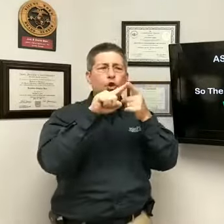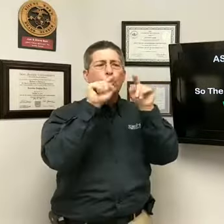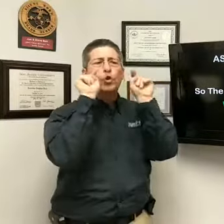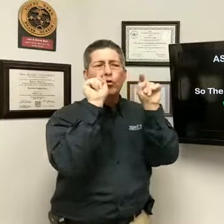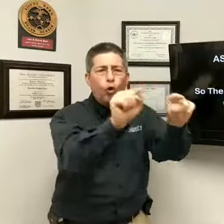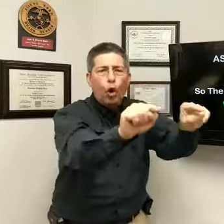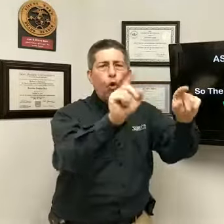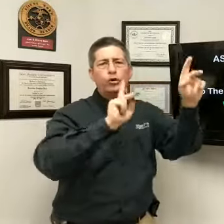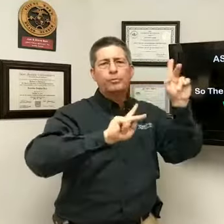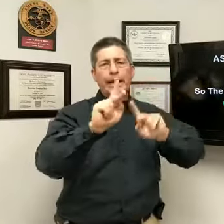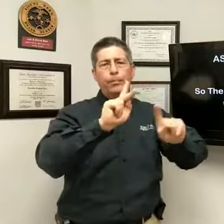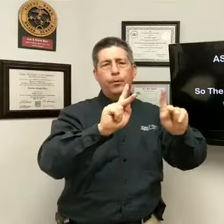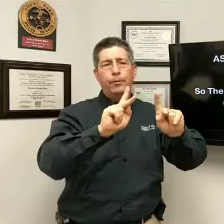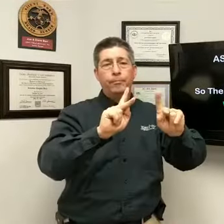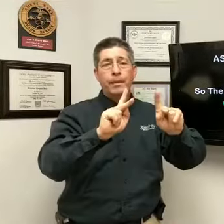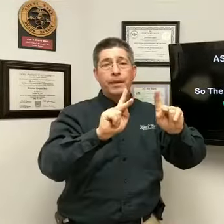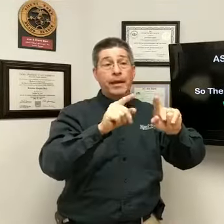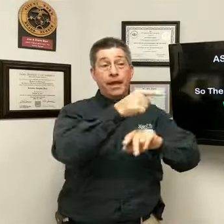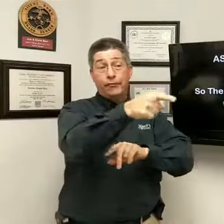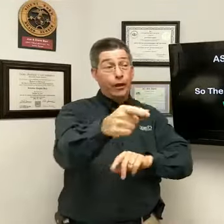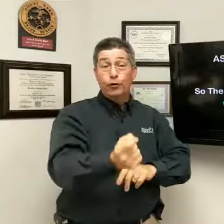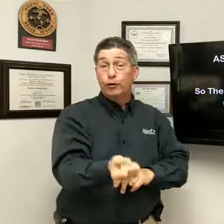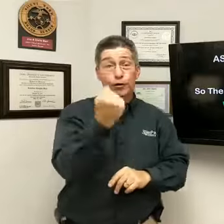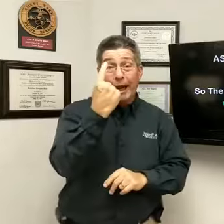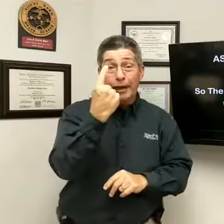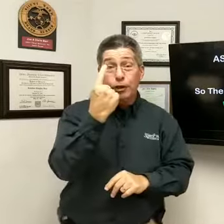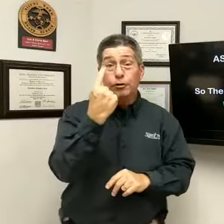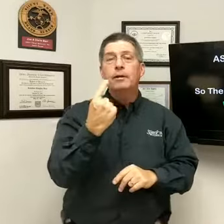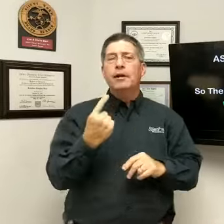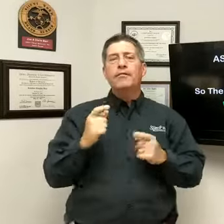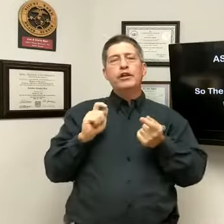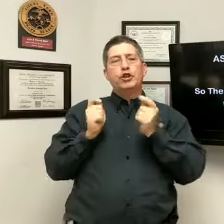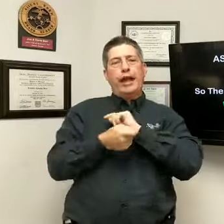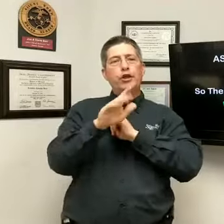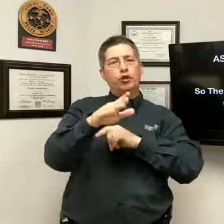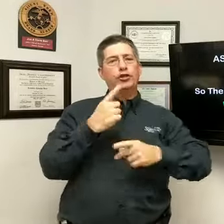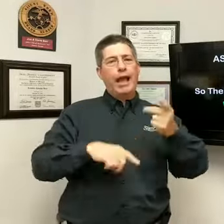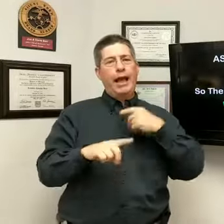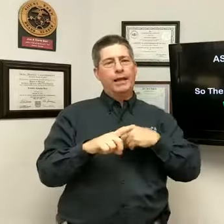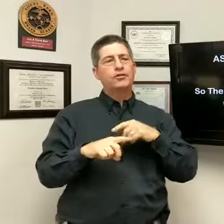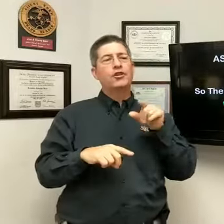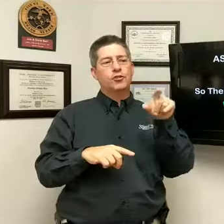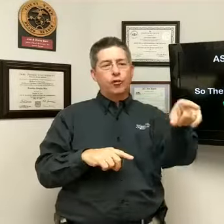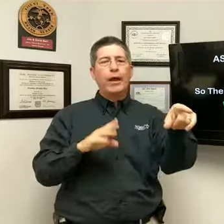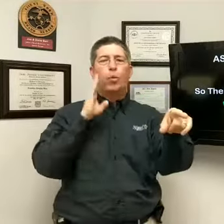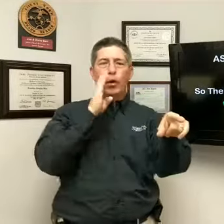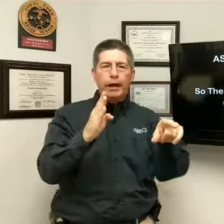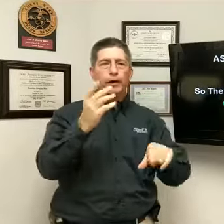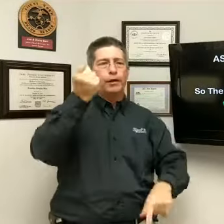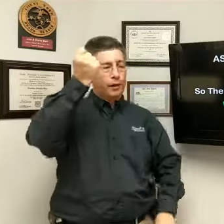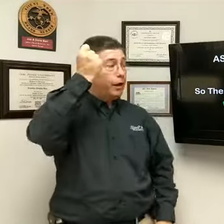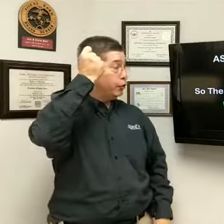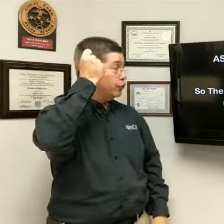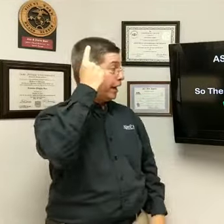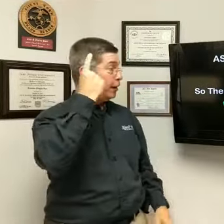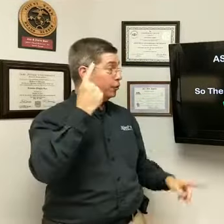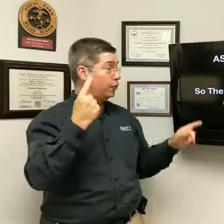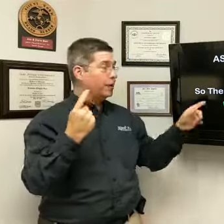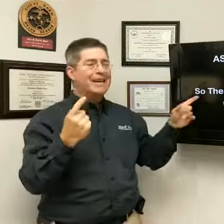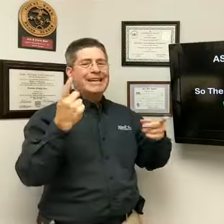to those people. If they don't understand you, then change your signs so they will understand you.